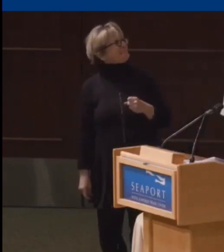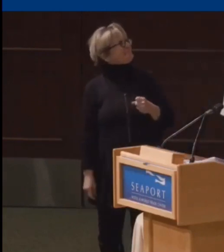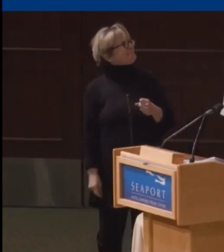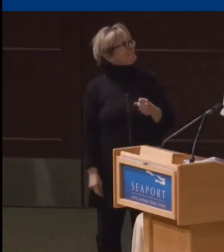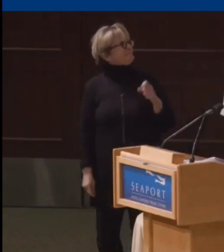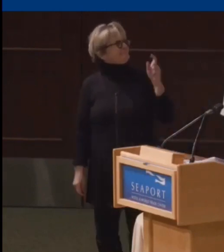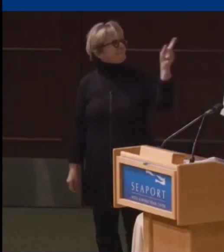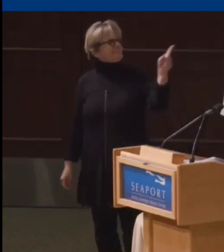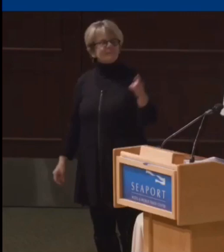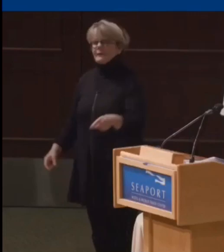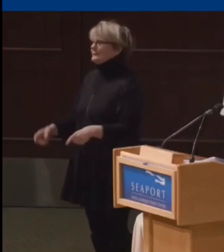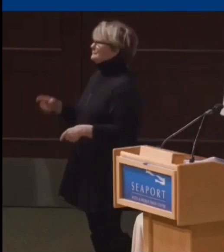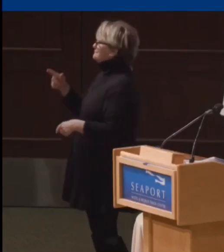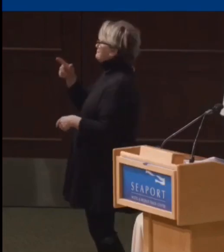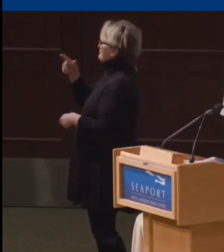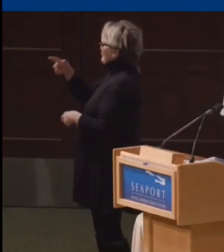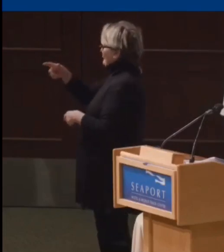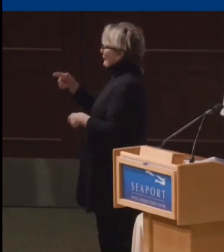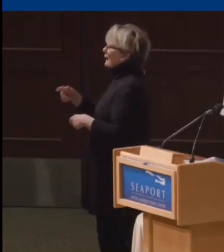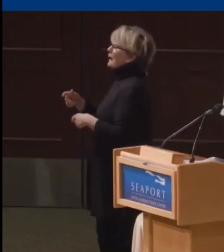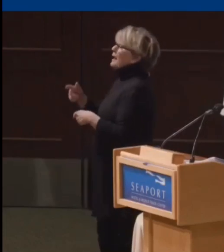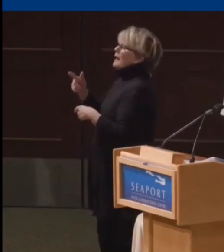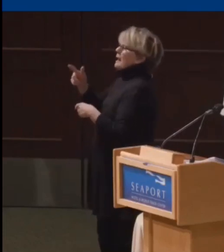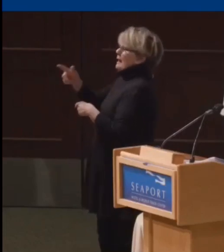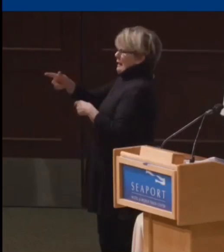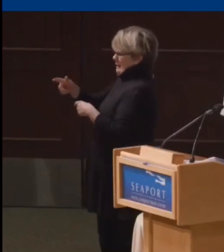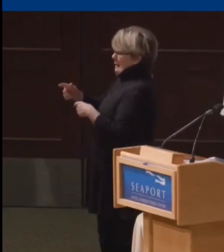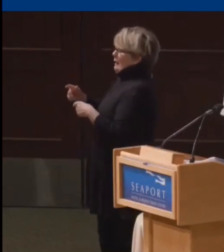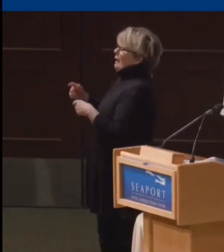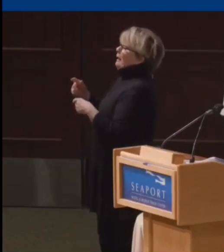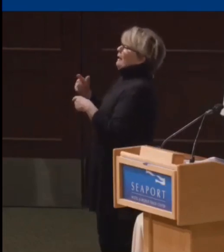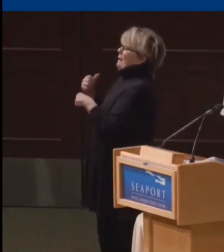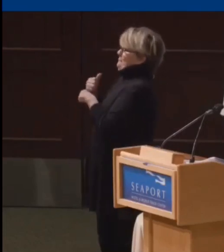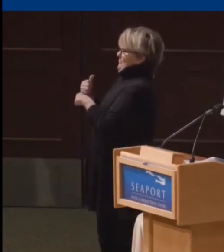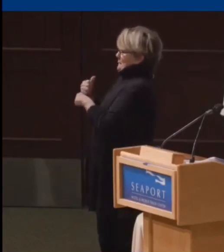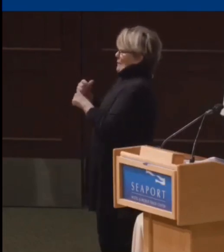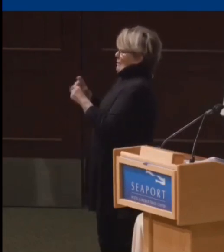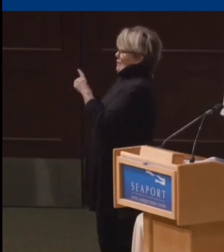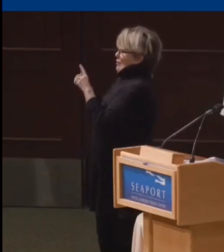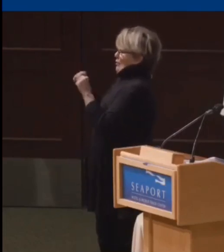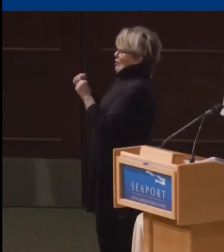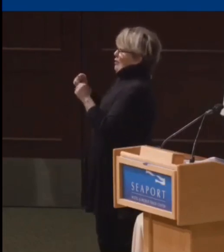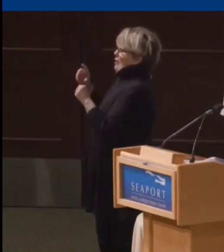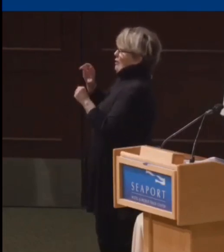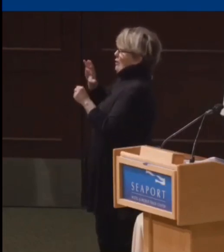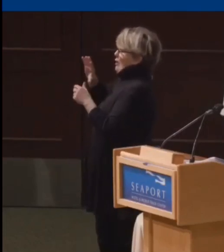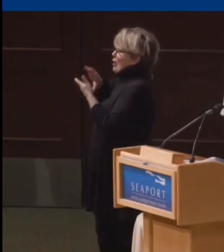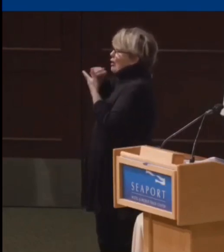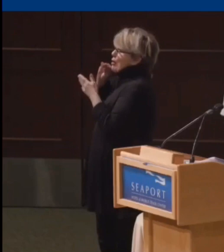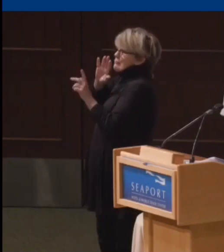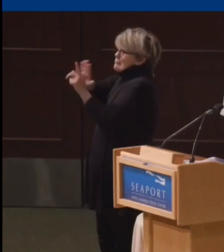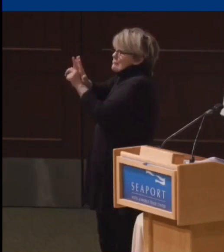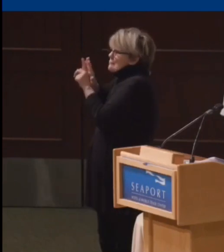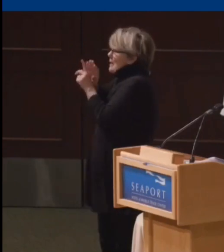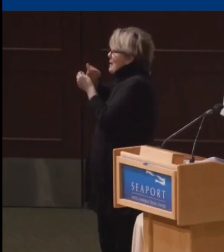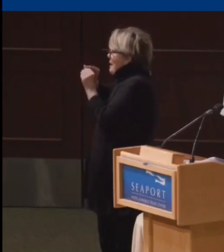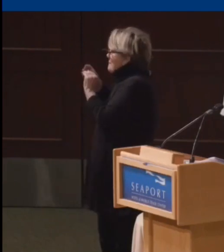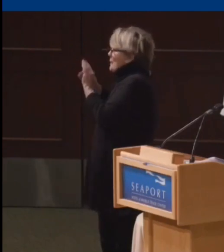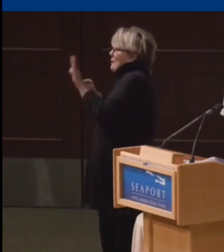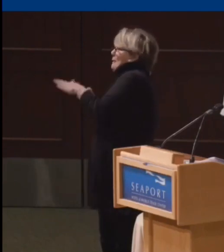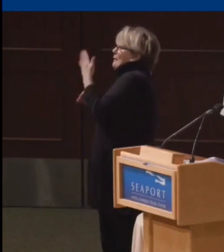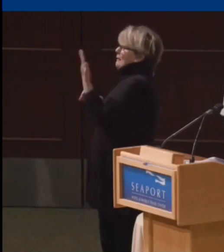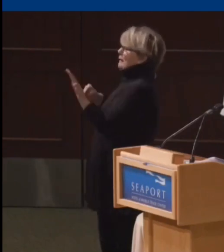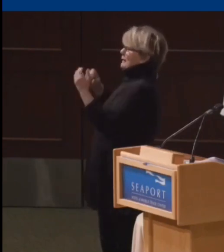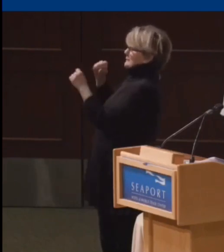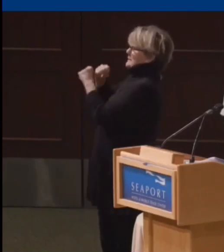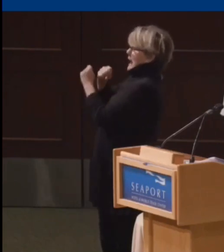The baseball cards did indeed intrigue me. I learned all the players' numbers. I learned about some of the stats on the back, which is a big